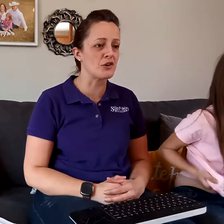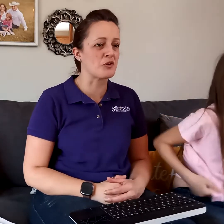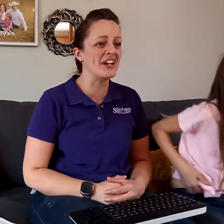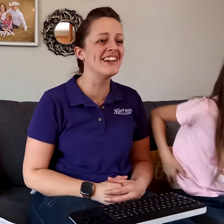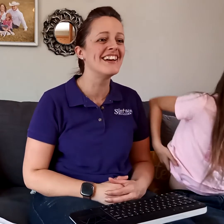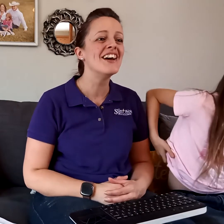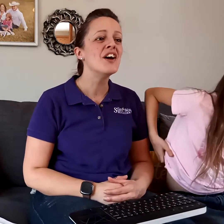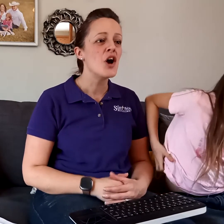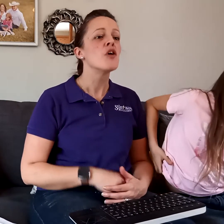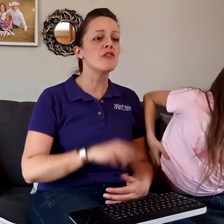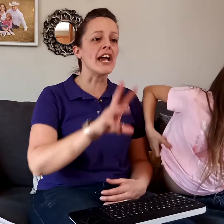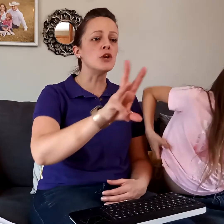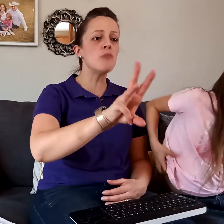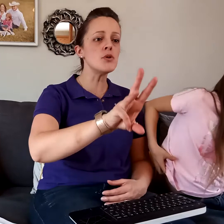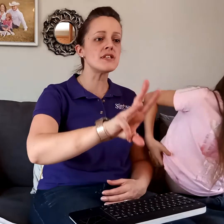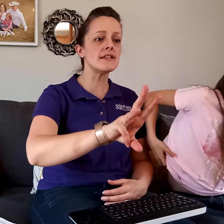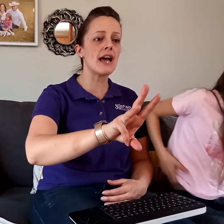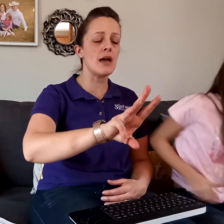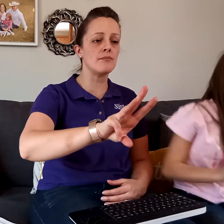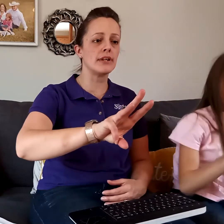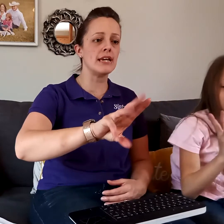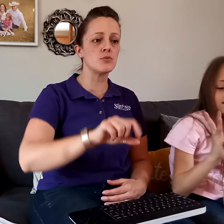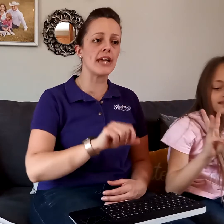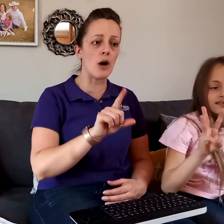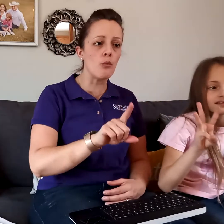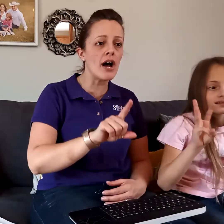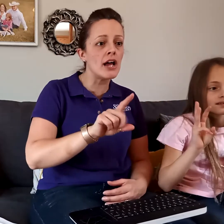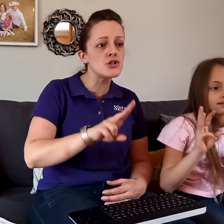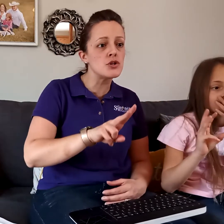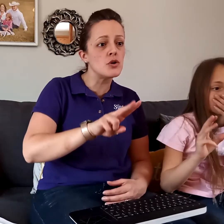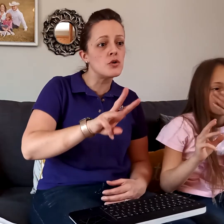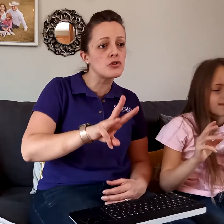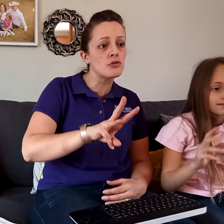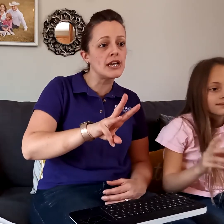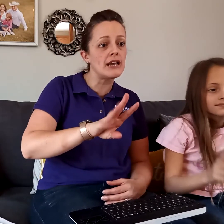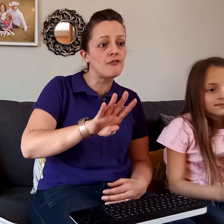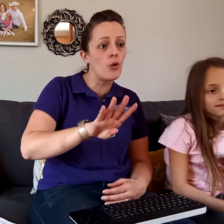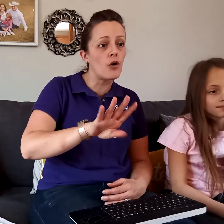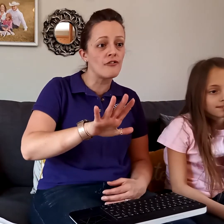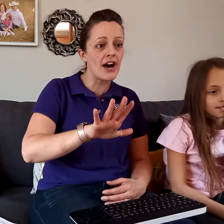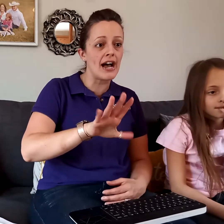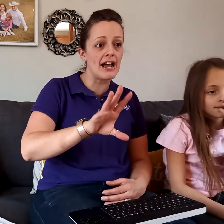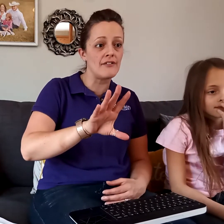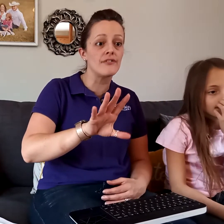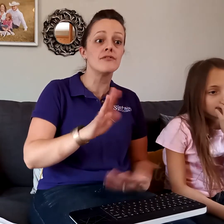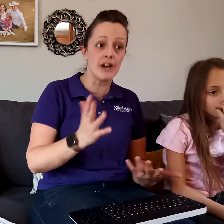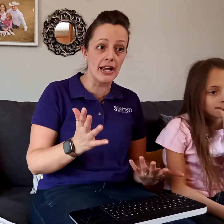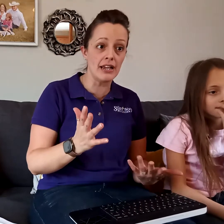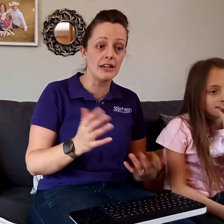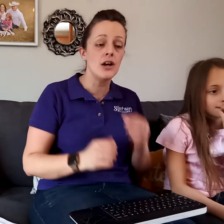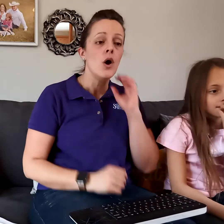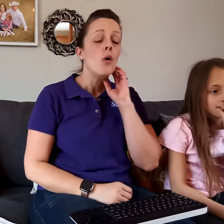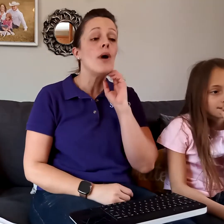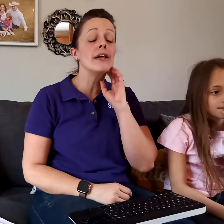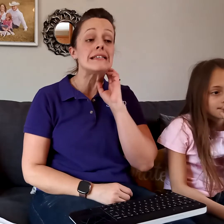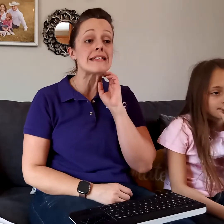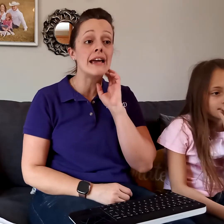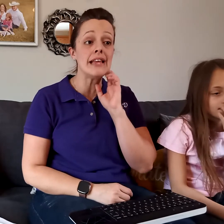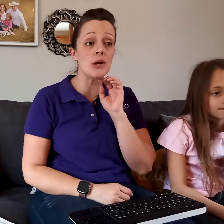3. Right. Most of the time, kids will count 1, 2, 3, 4, 5, right? Well, in sign language, we're